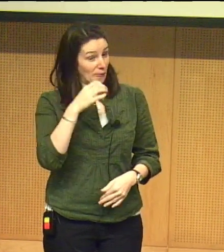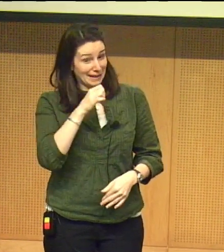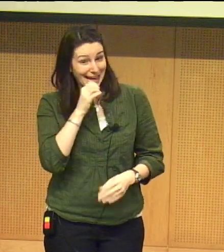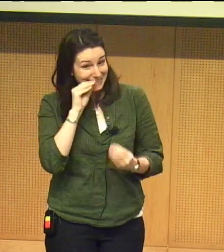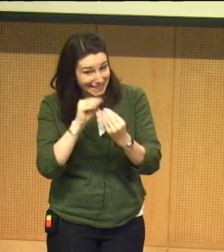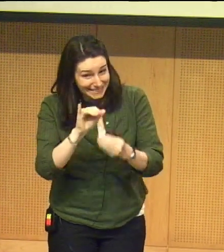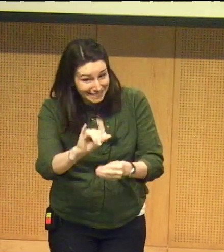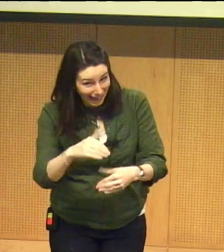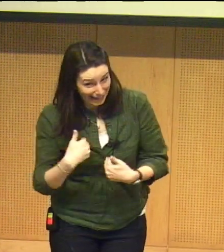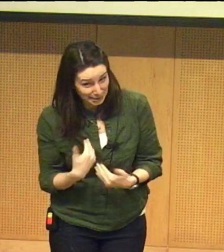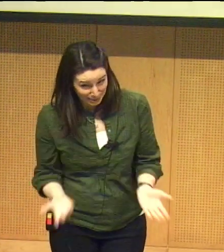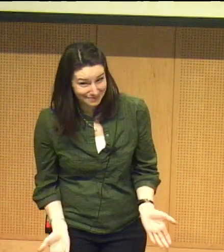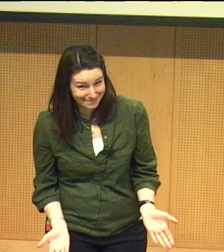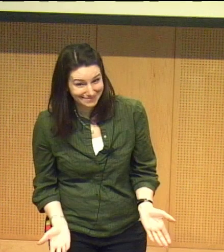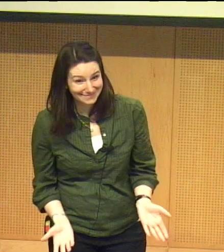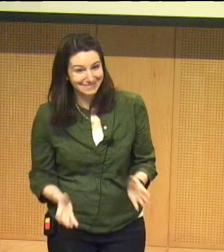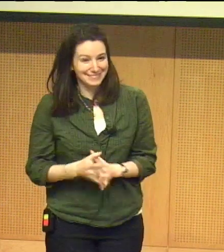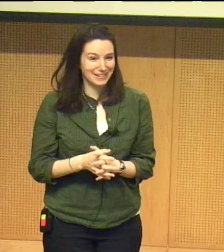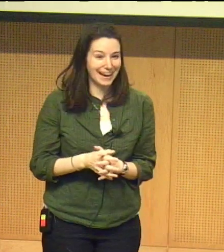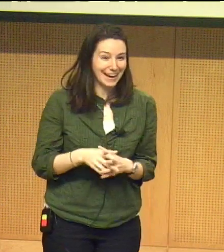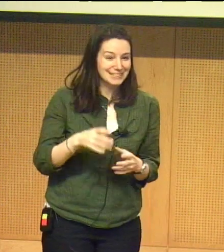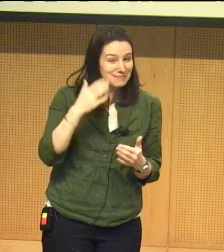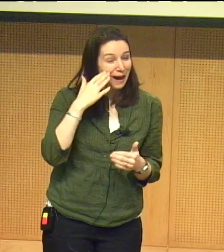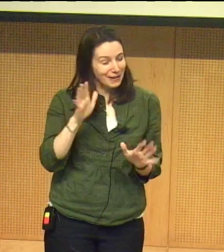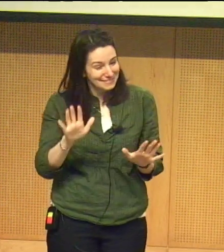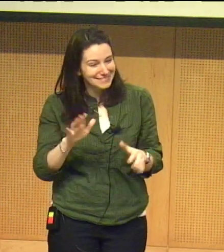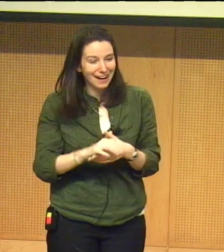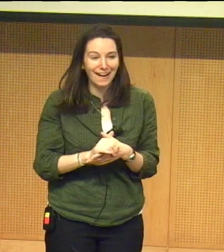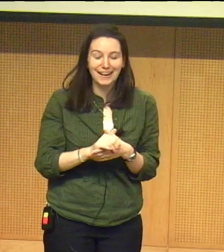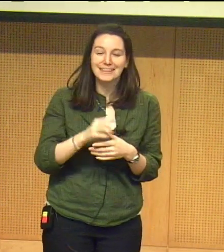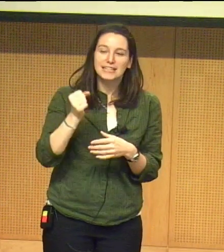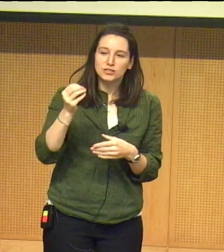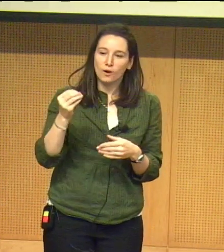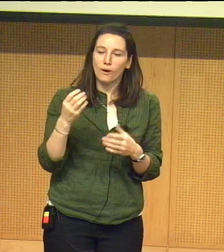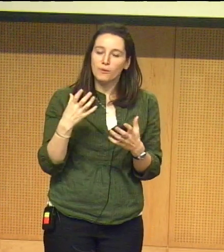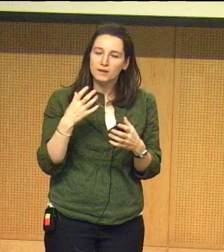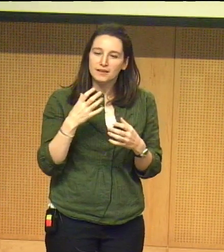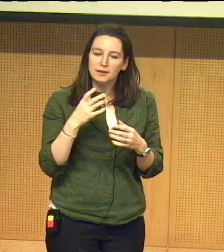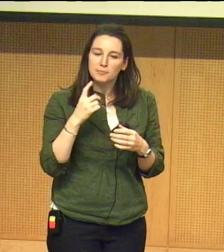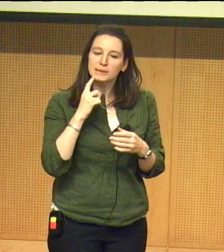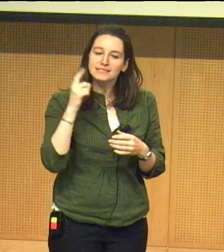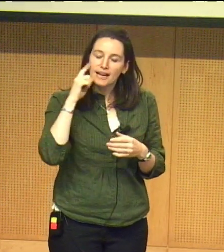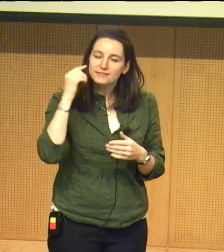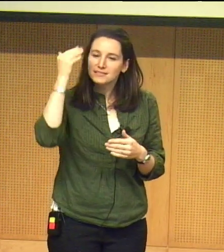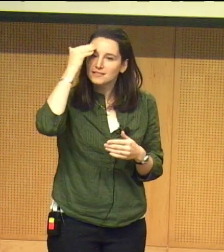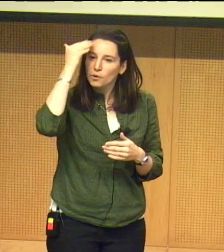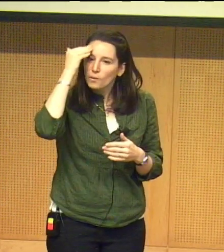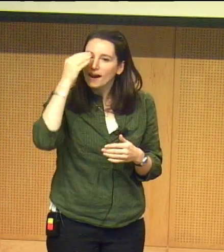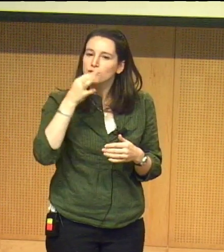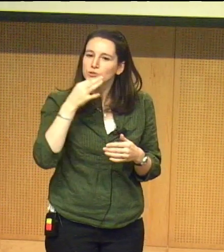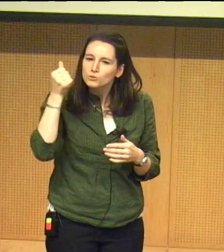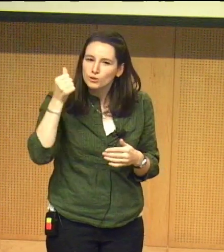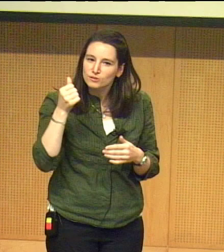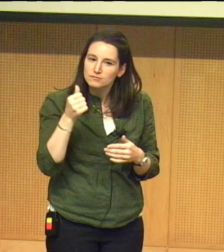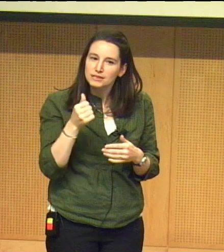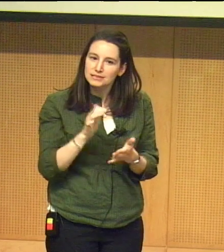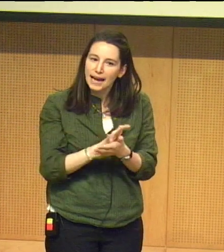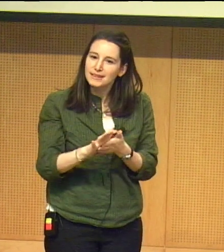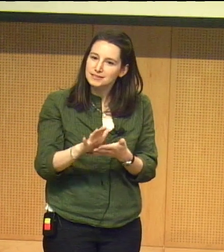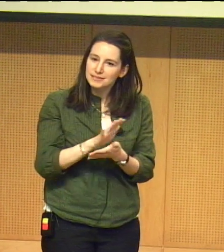not to kiss that animal. Okay, no. All right. So being deafness and aware sooner, it's nice. It's a